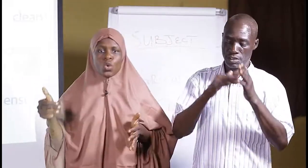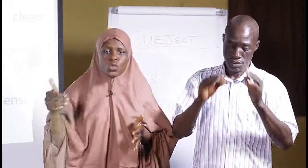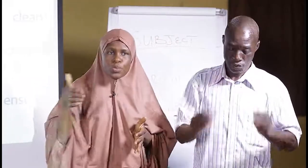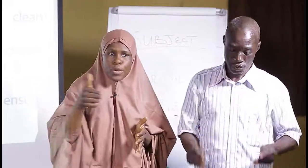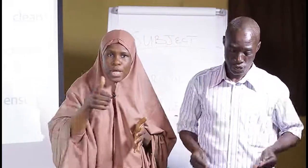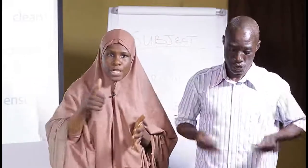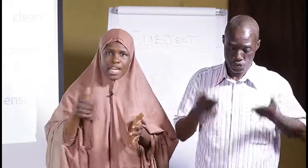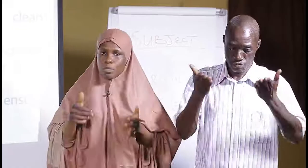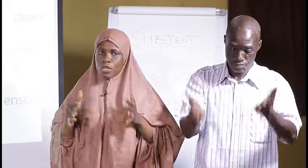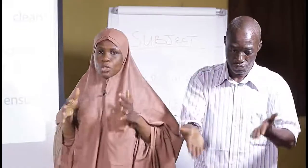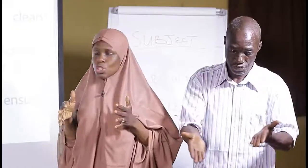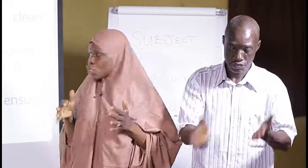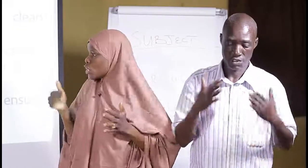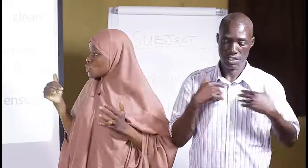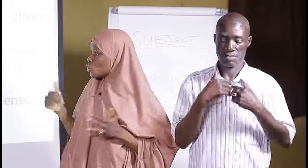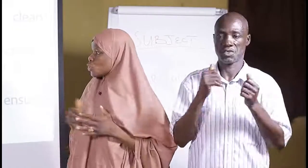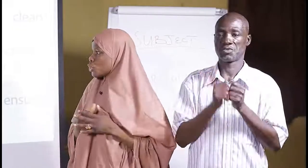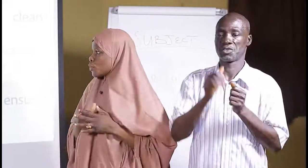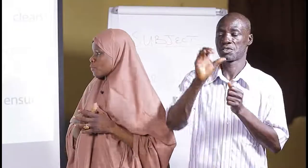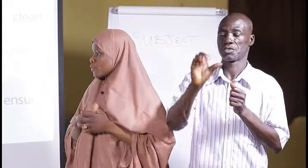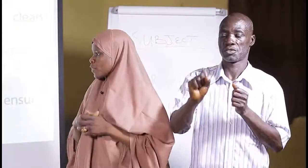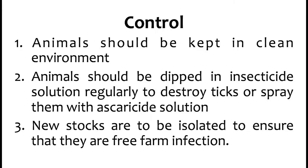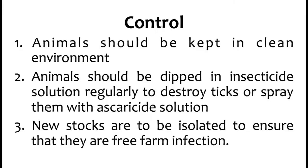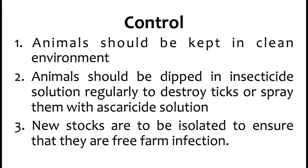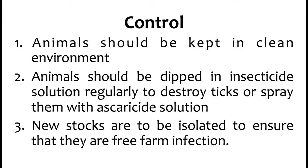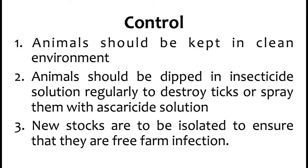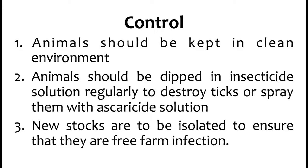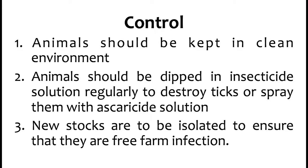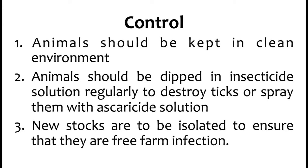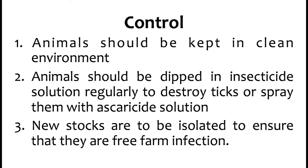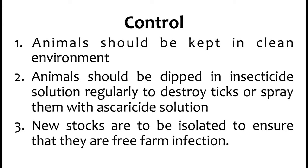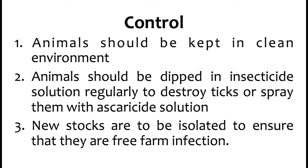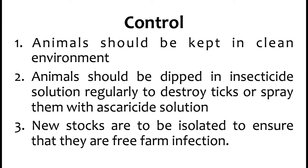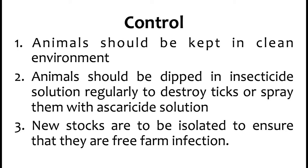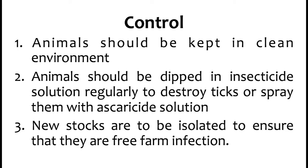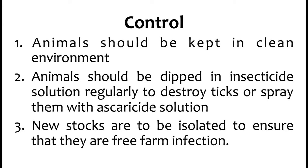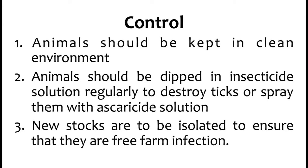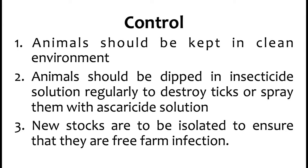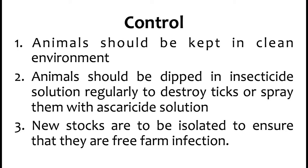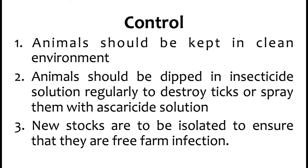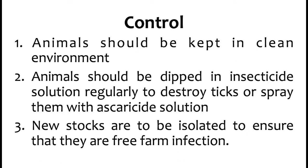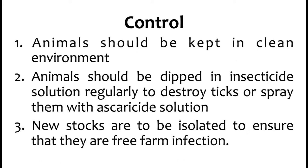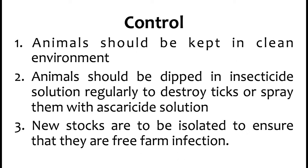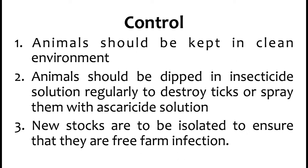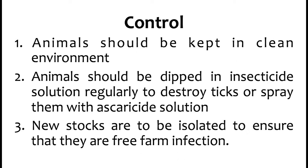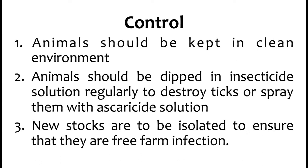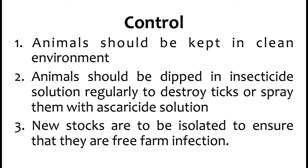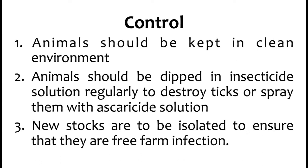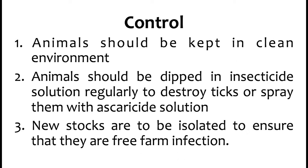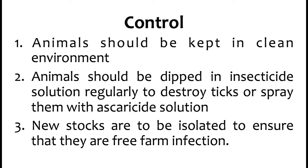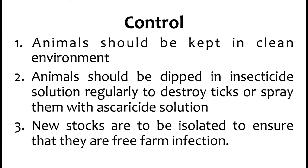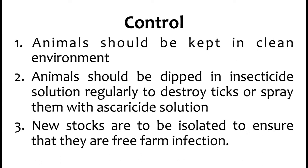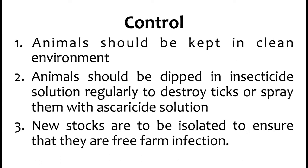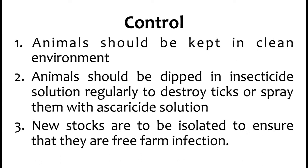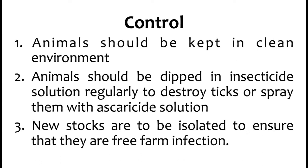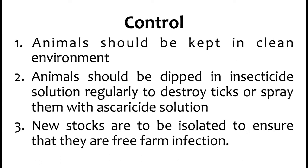solution, or you spray the animal with such solution. Thirdly, new stock are to be isolated to ensure that they are